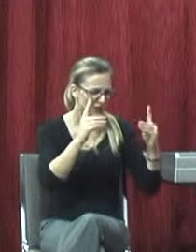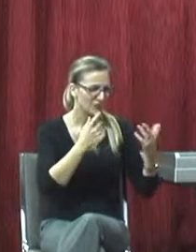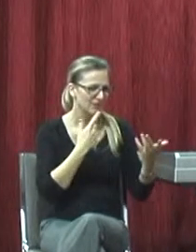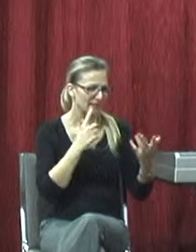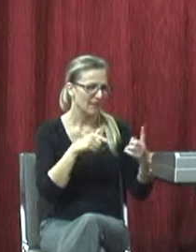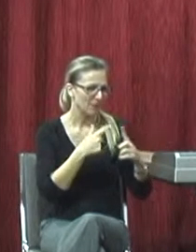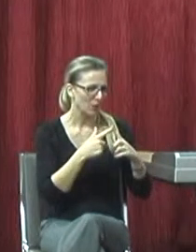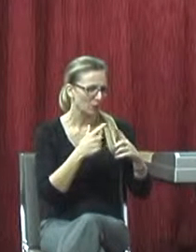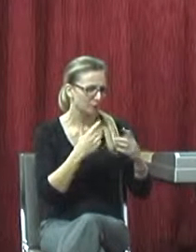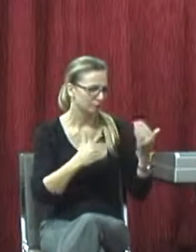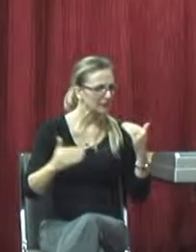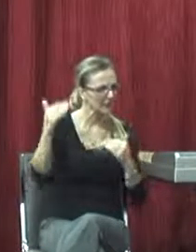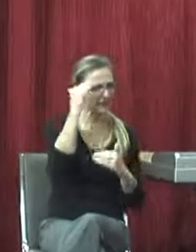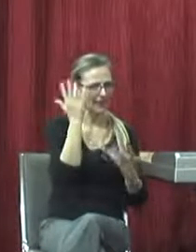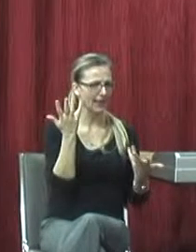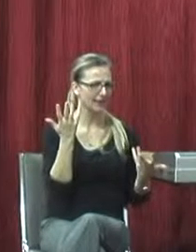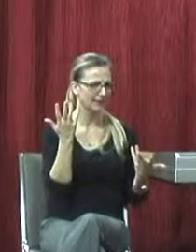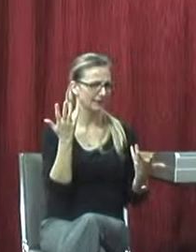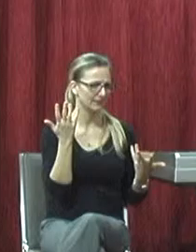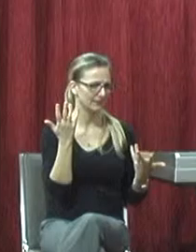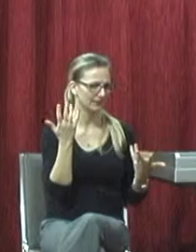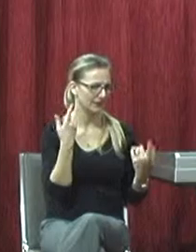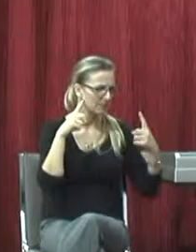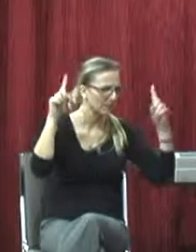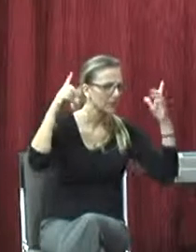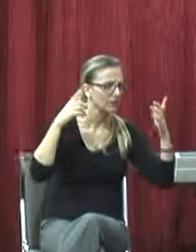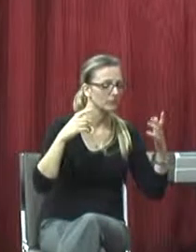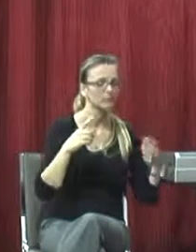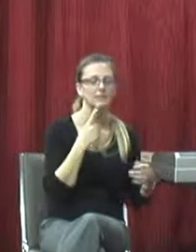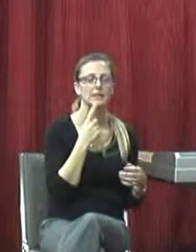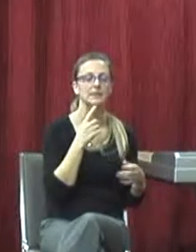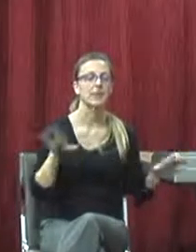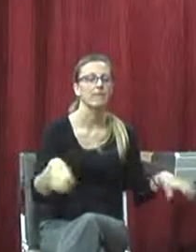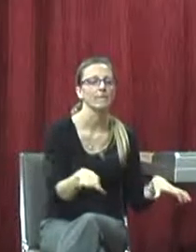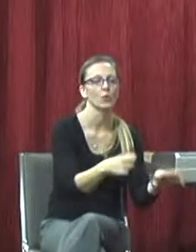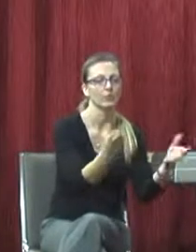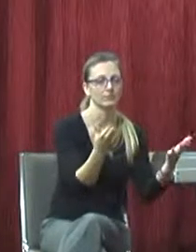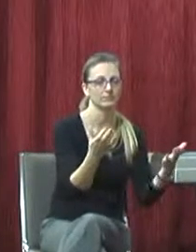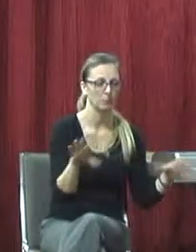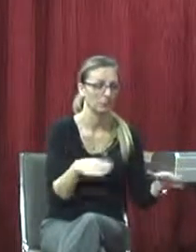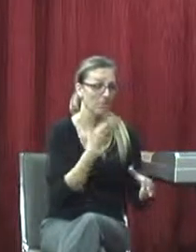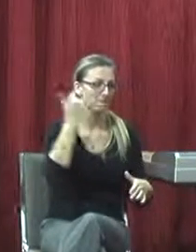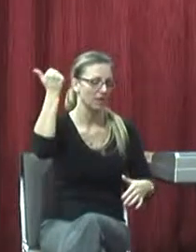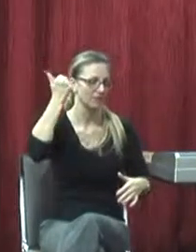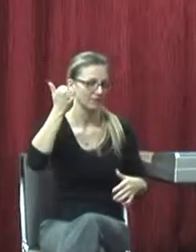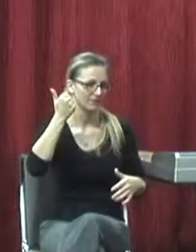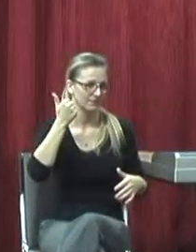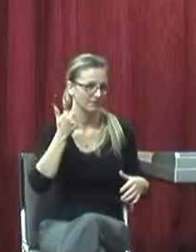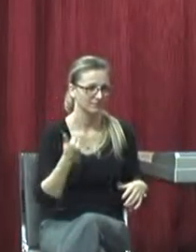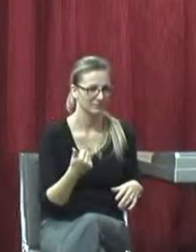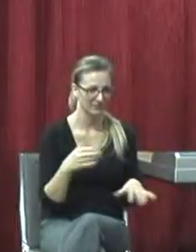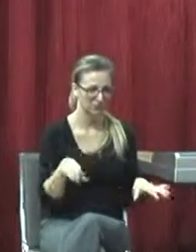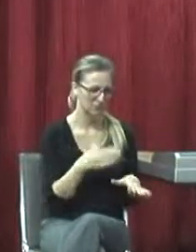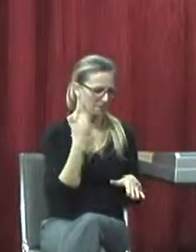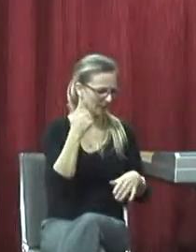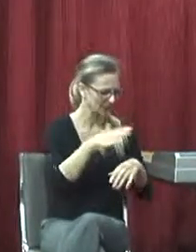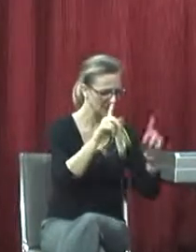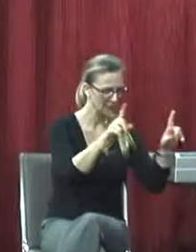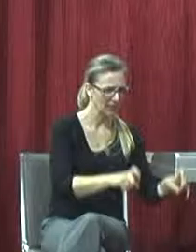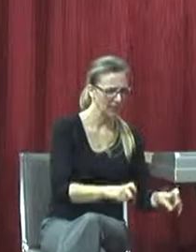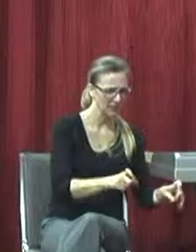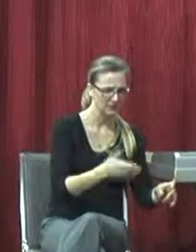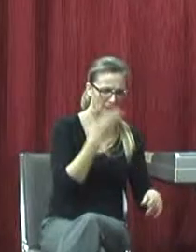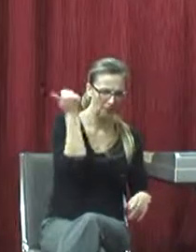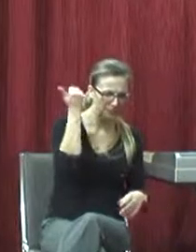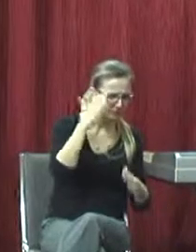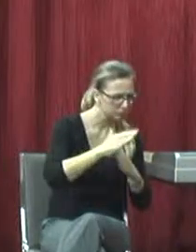and be a success? Perform. Perform better than the next guy, right? Do the best on tests, perform well.